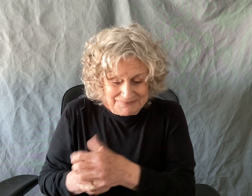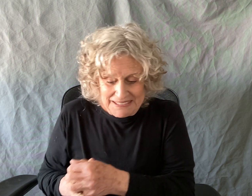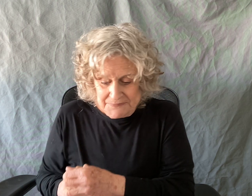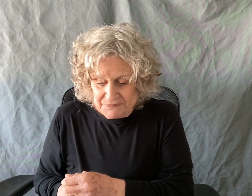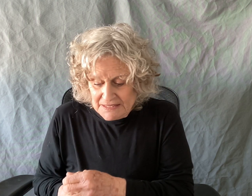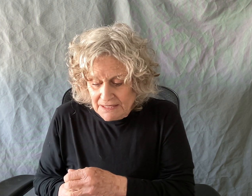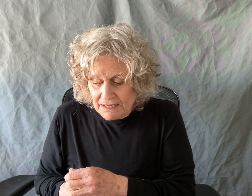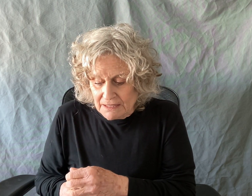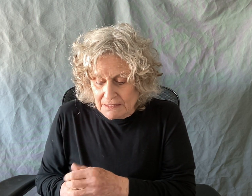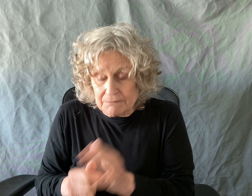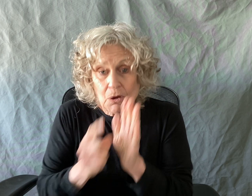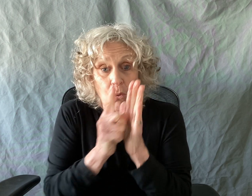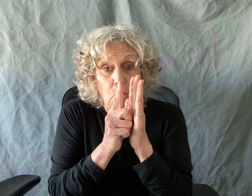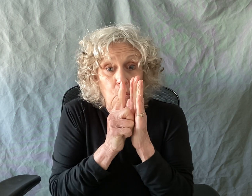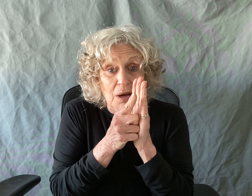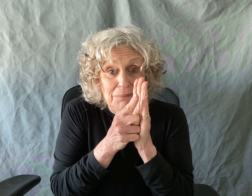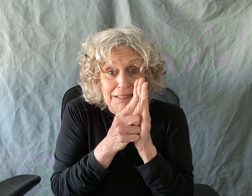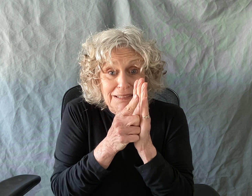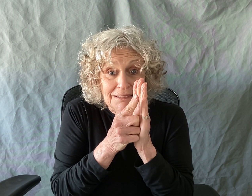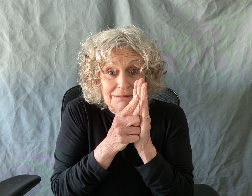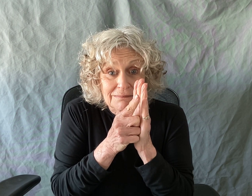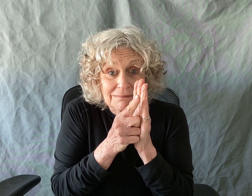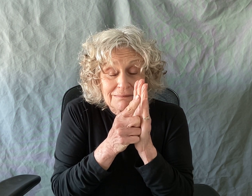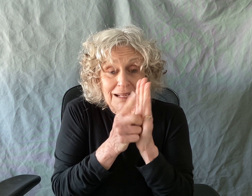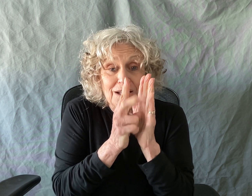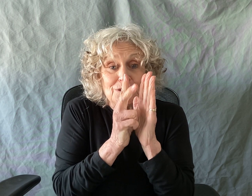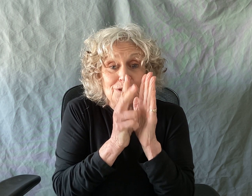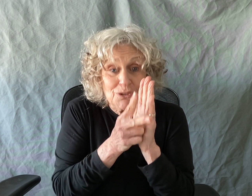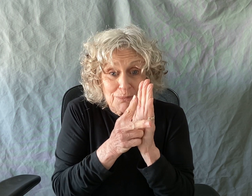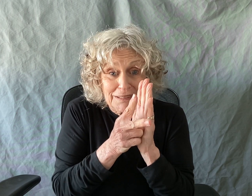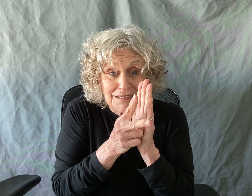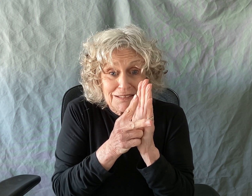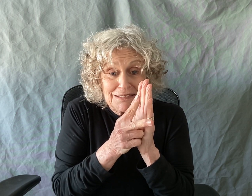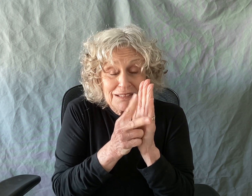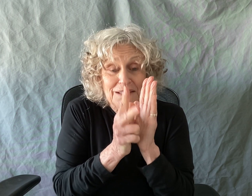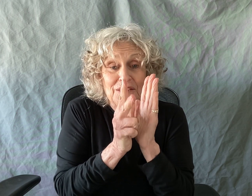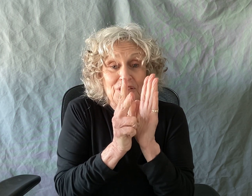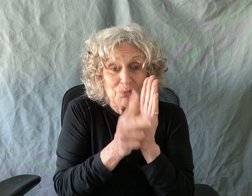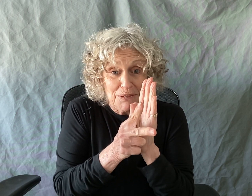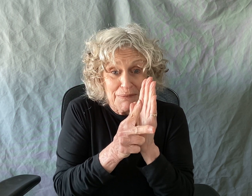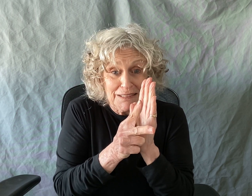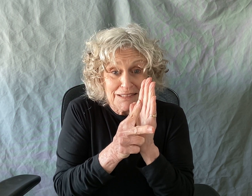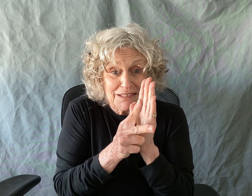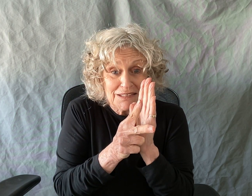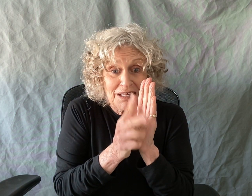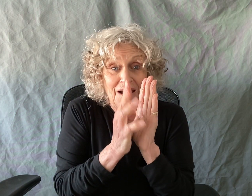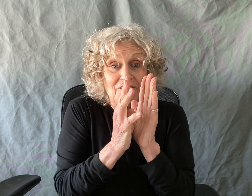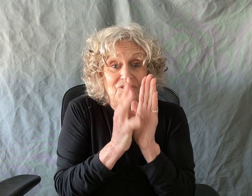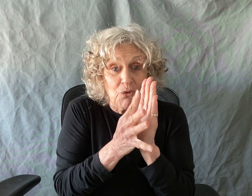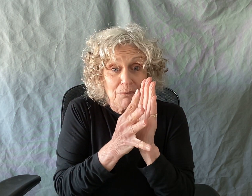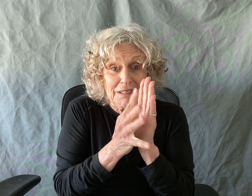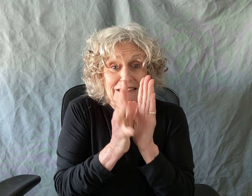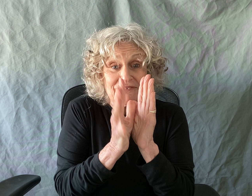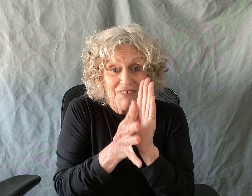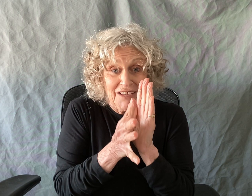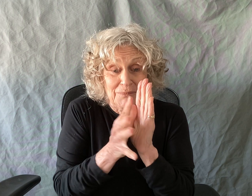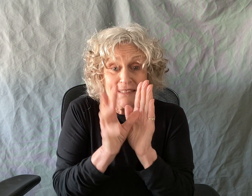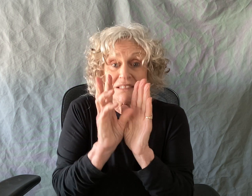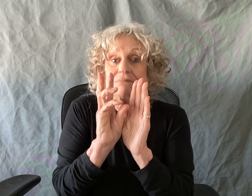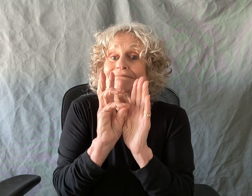Okay. 1 minute, 2 minutes, 3 minutes, 4 minutes, 5 minutes.